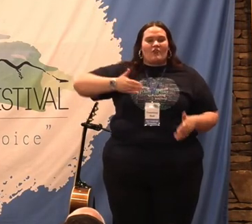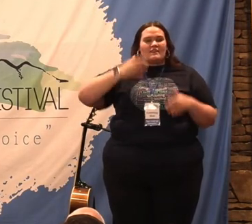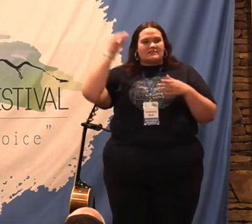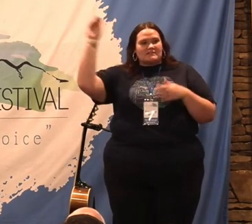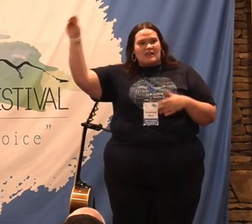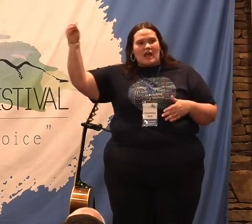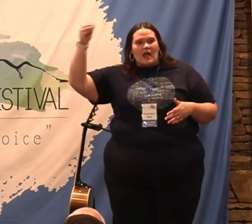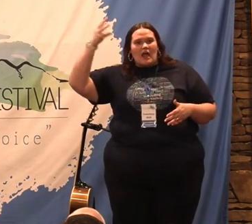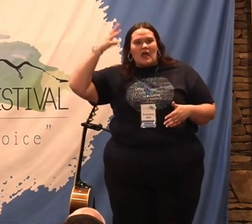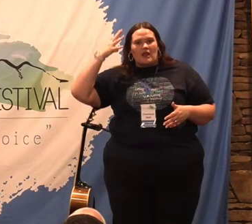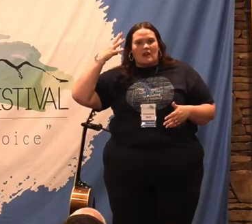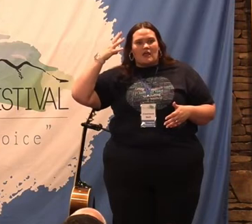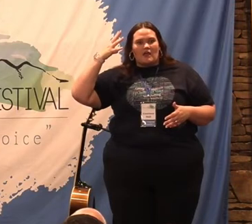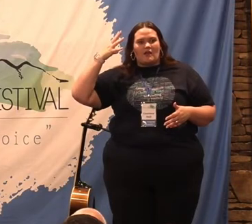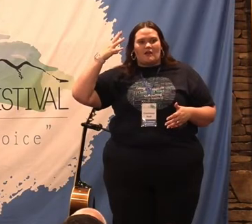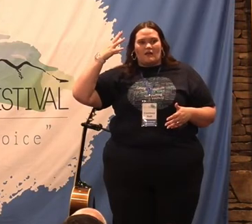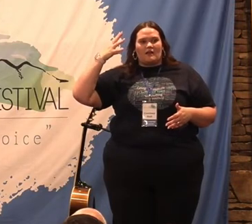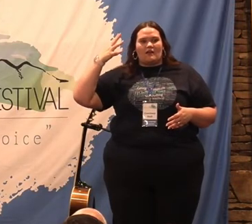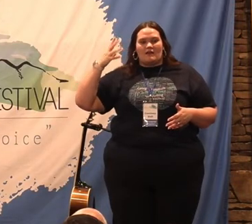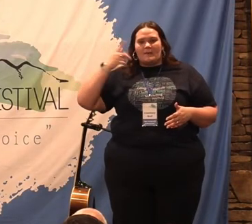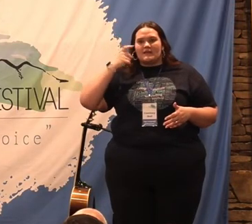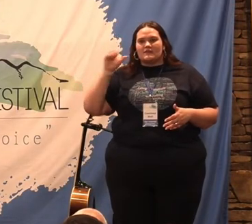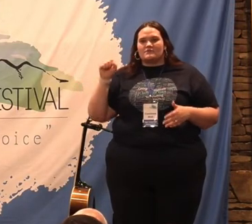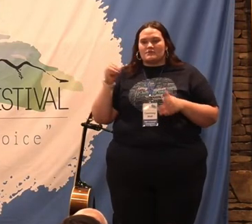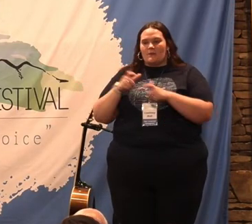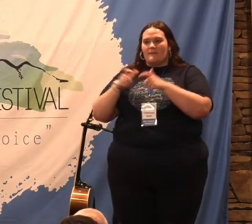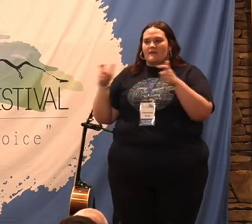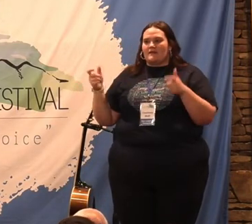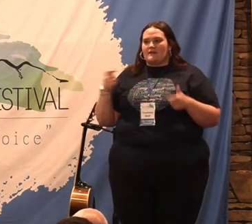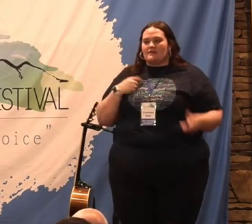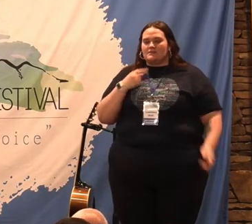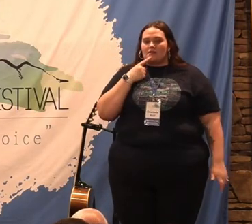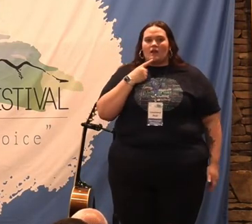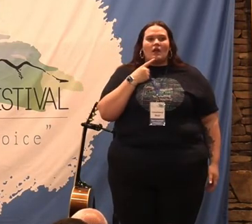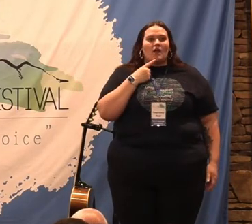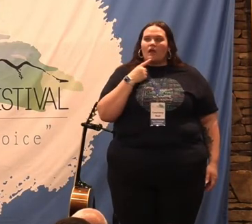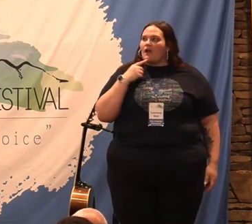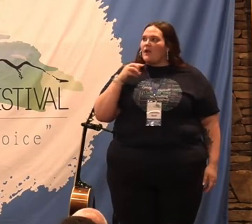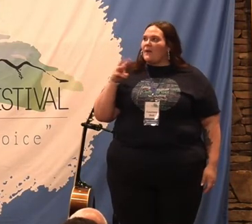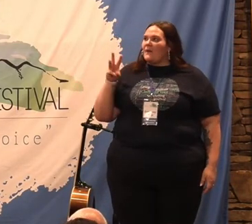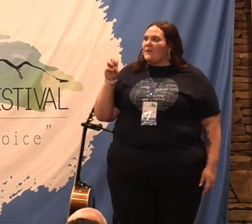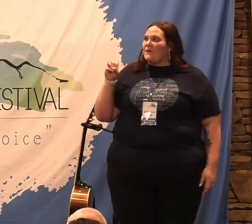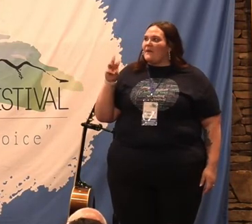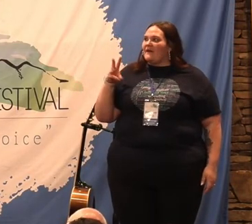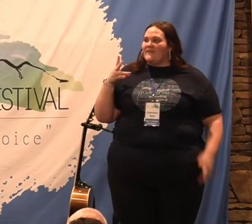We were in the shade. I said, wow.